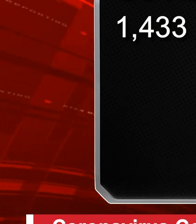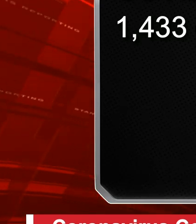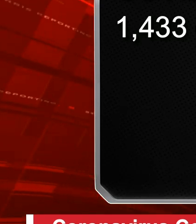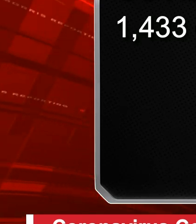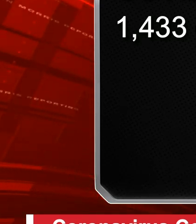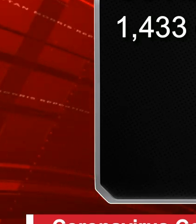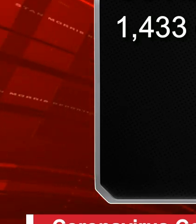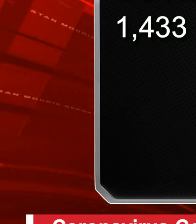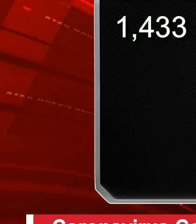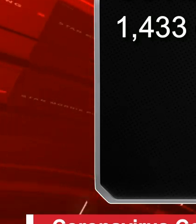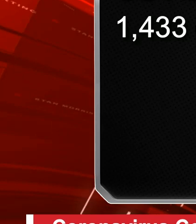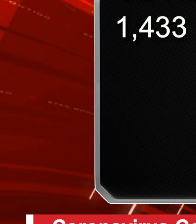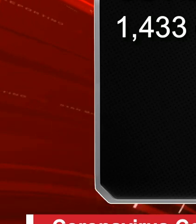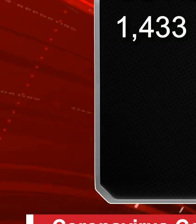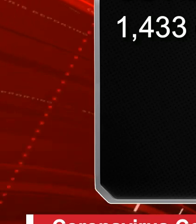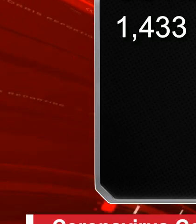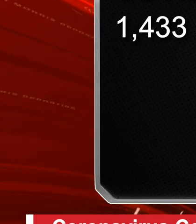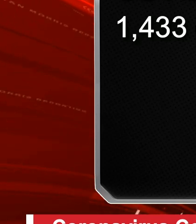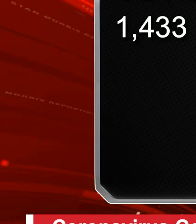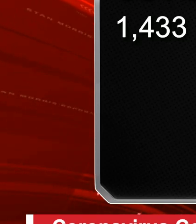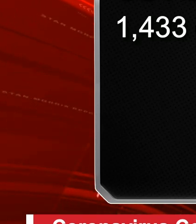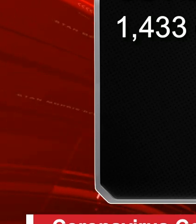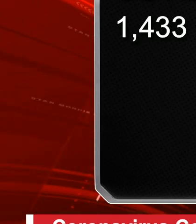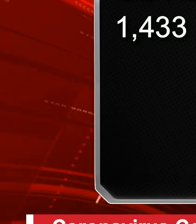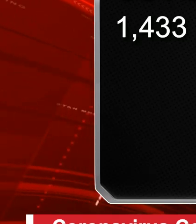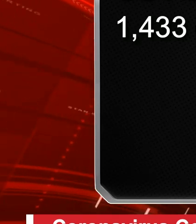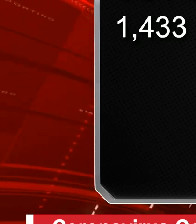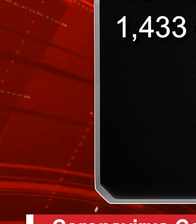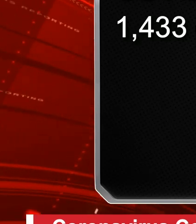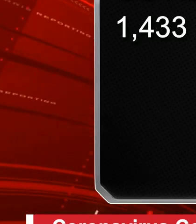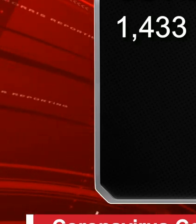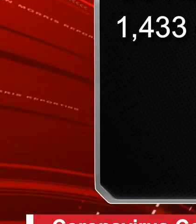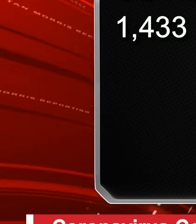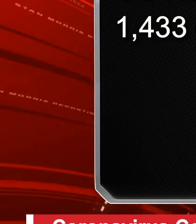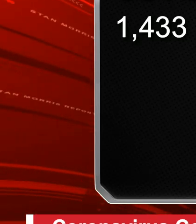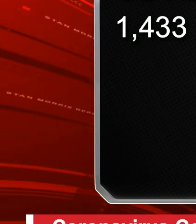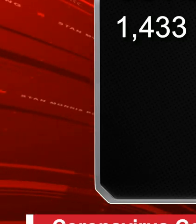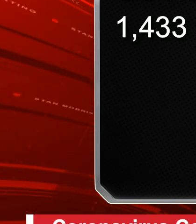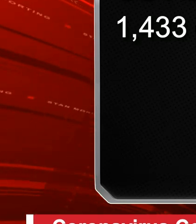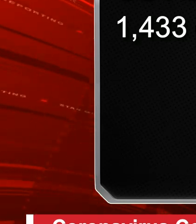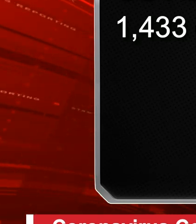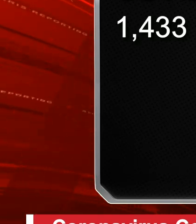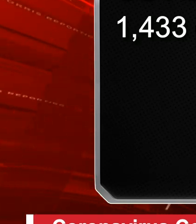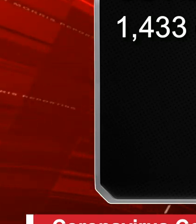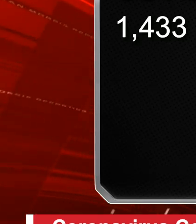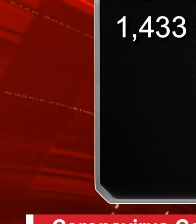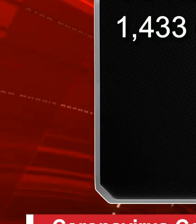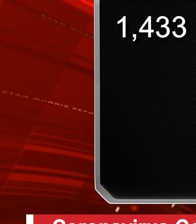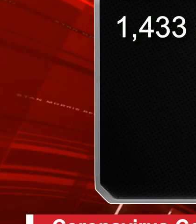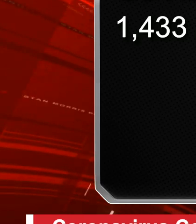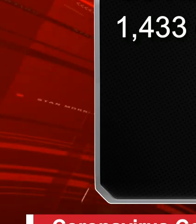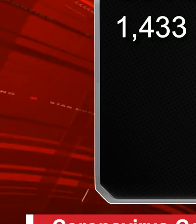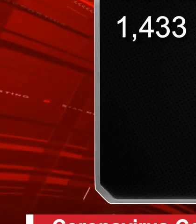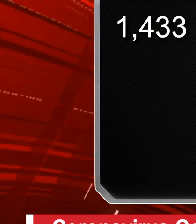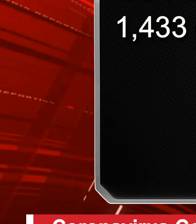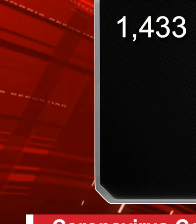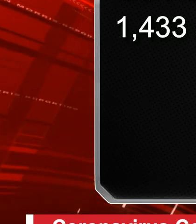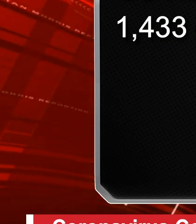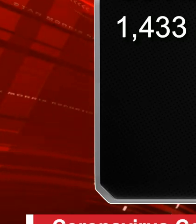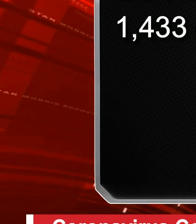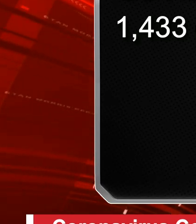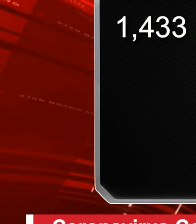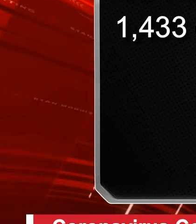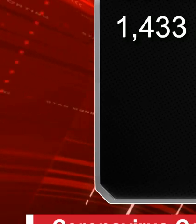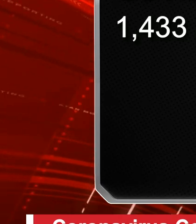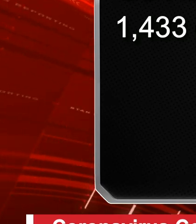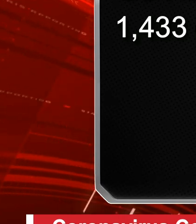They mentioned that the positivity rate was about 4.4%. We've seen it as low as in the mid 1 to 2%